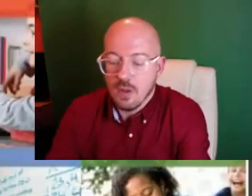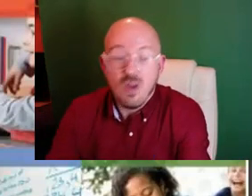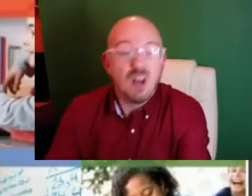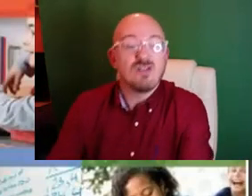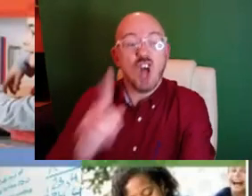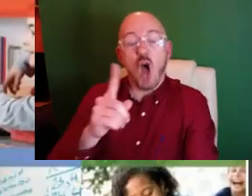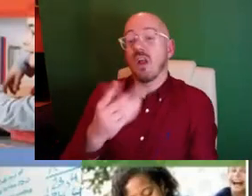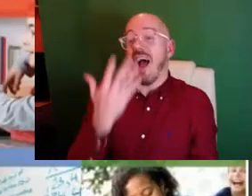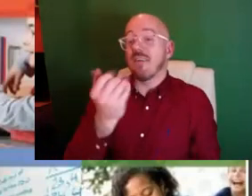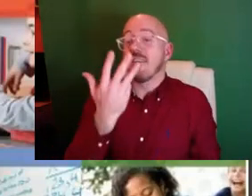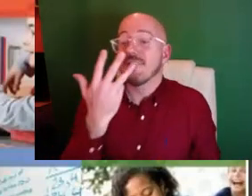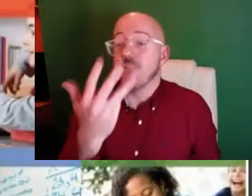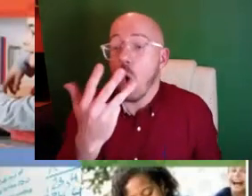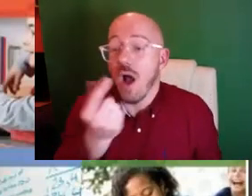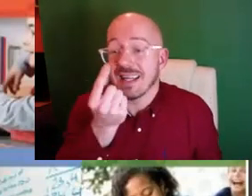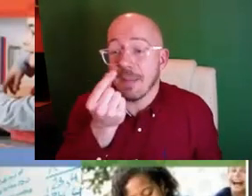schooling.